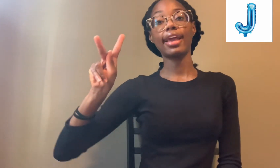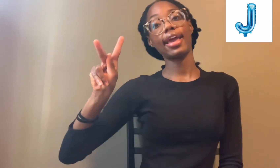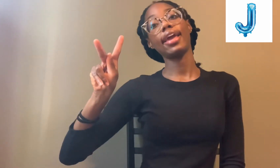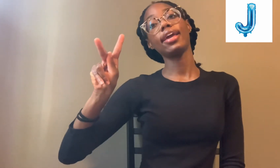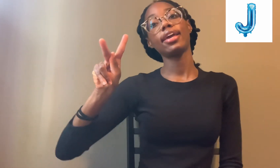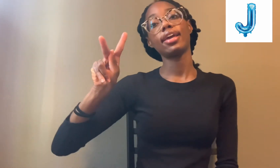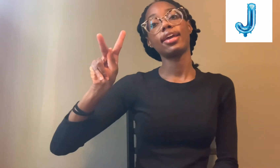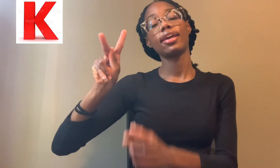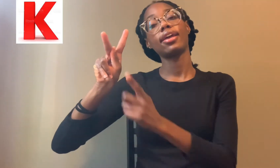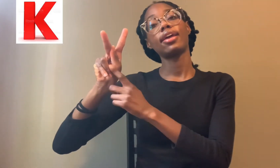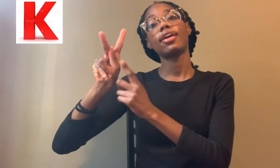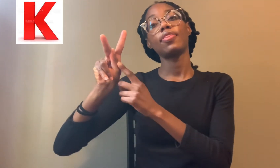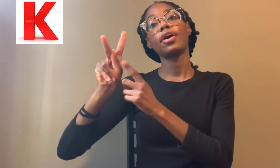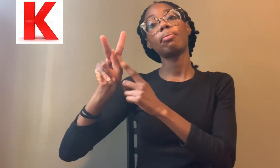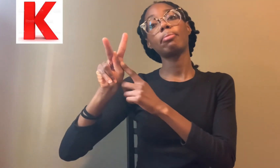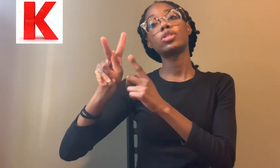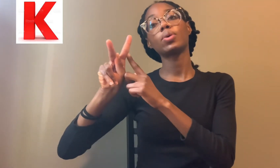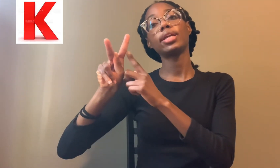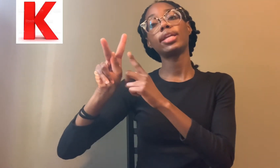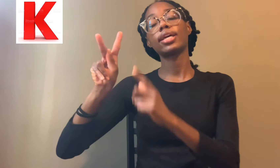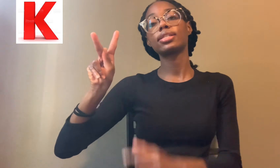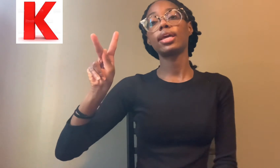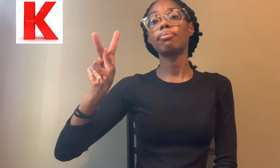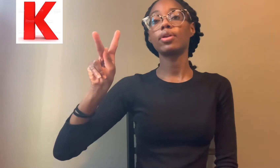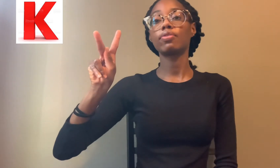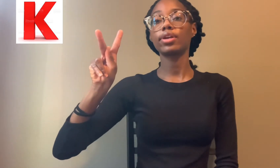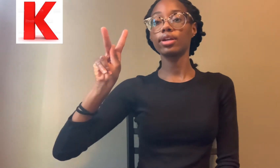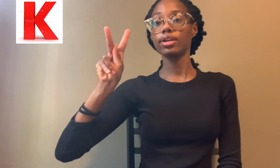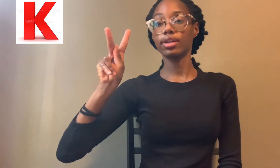K, thumb in between index and middle finger.